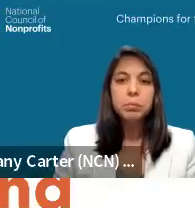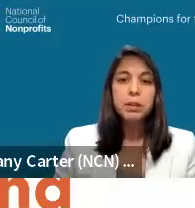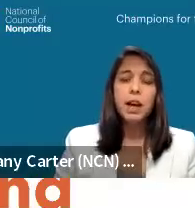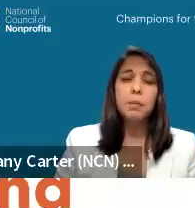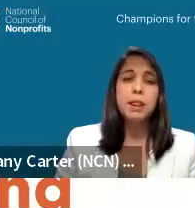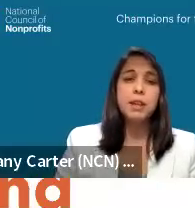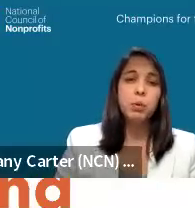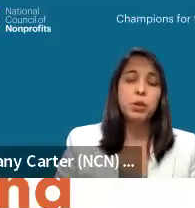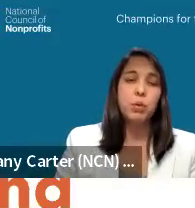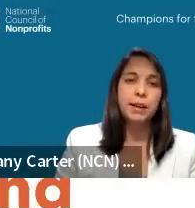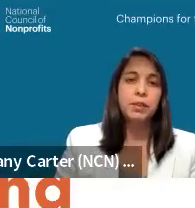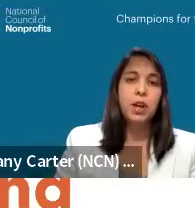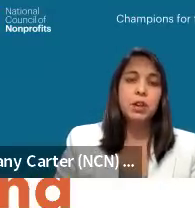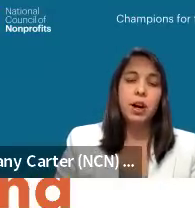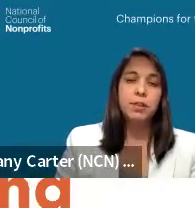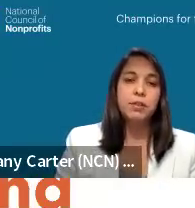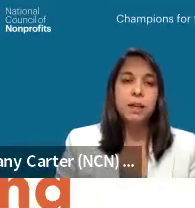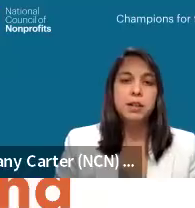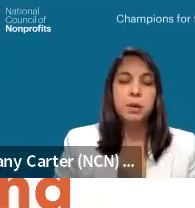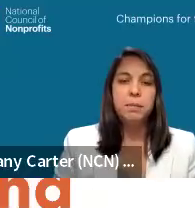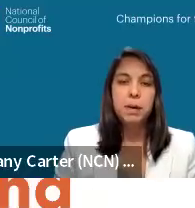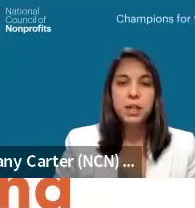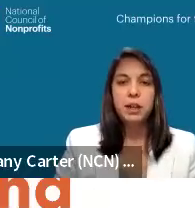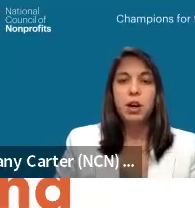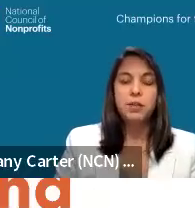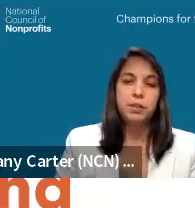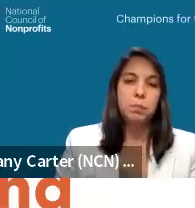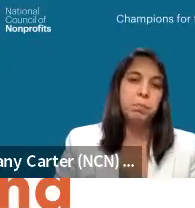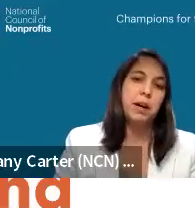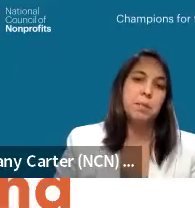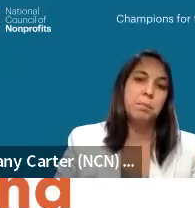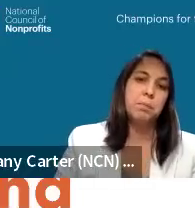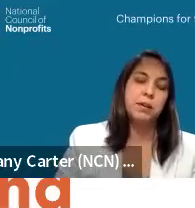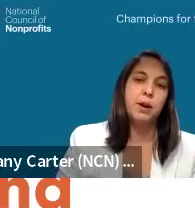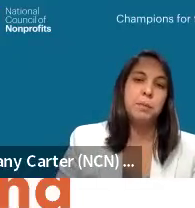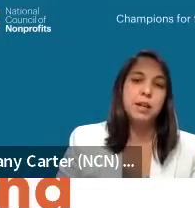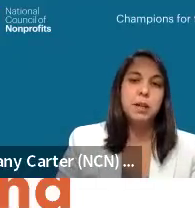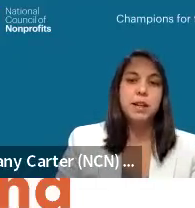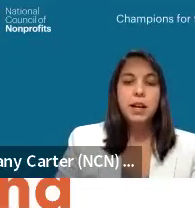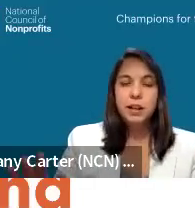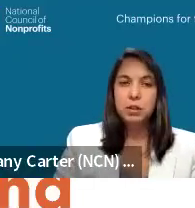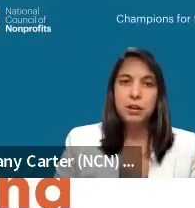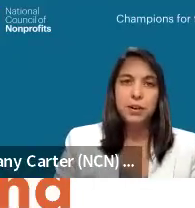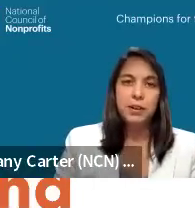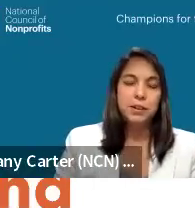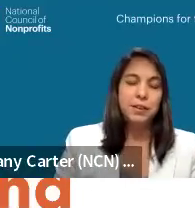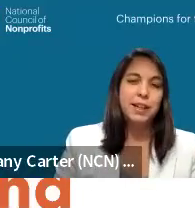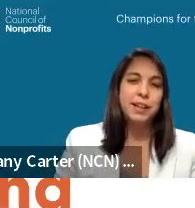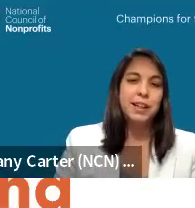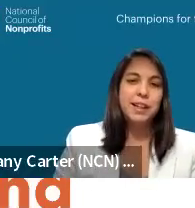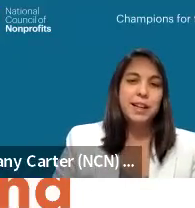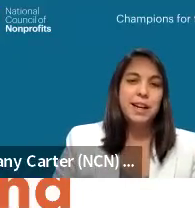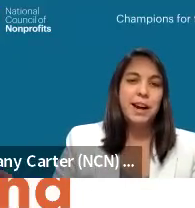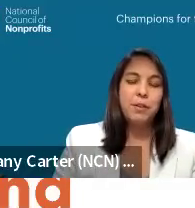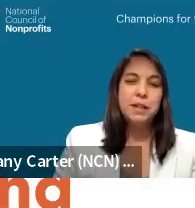preferences. This one directs Office of Management and Budget and Office of Personnel Management. Sorry for all